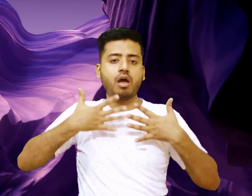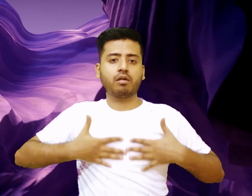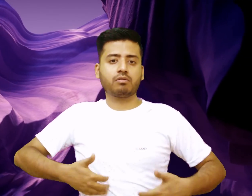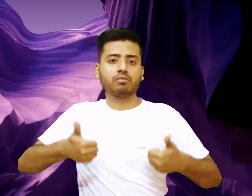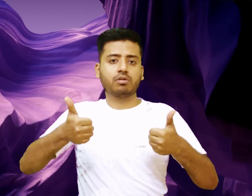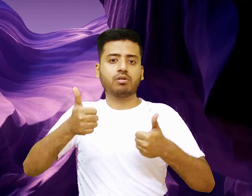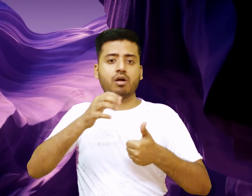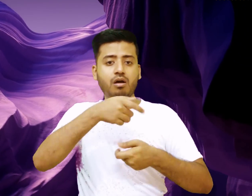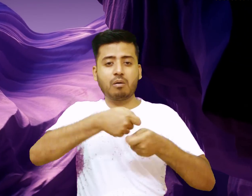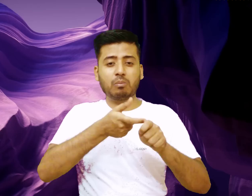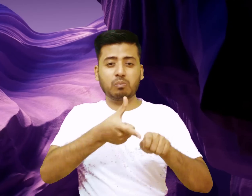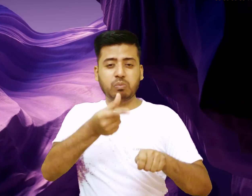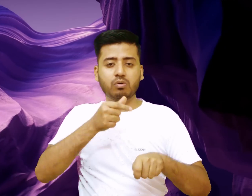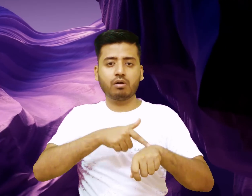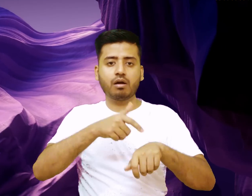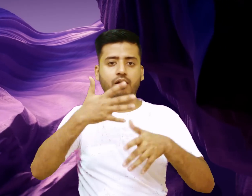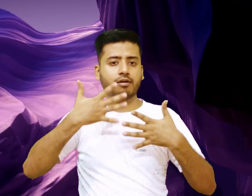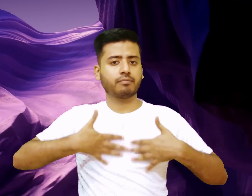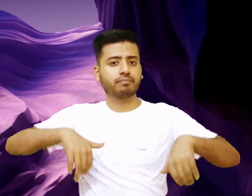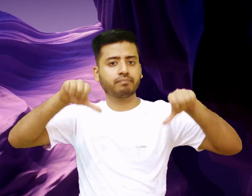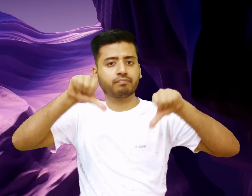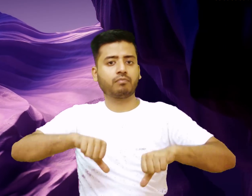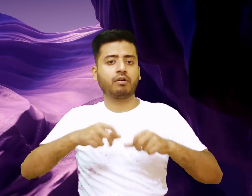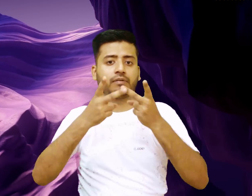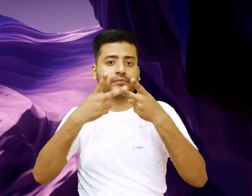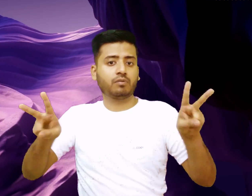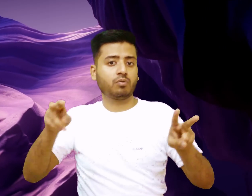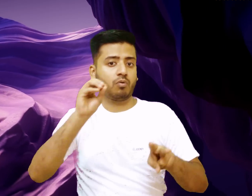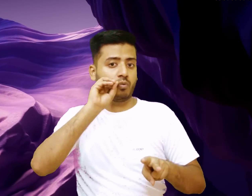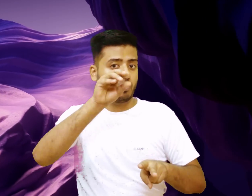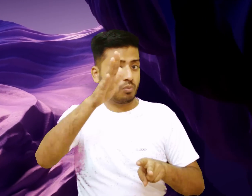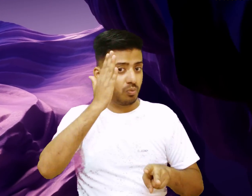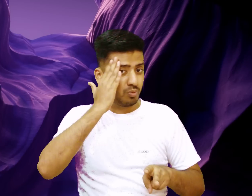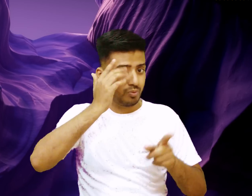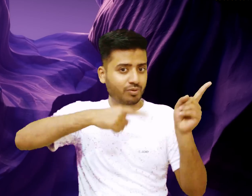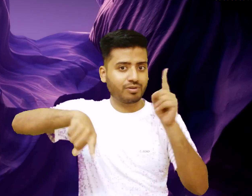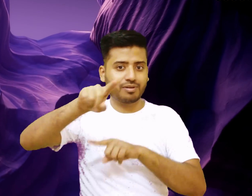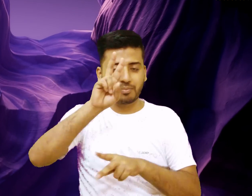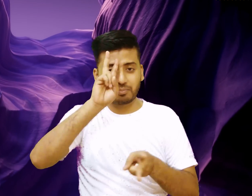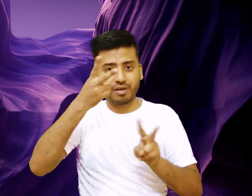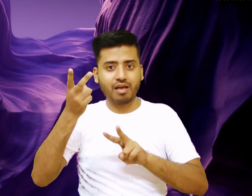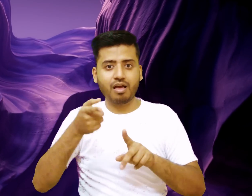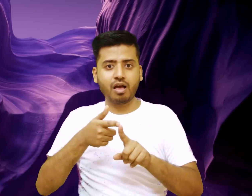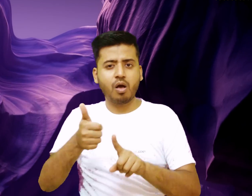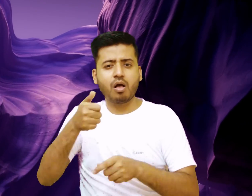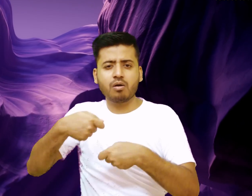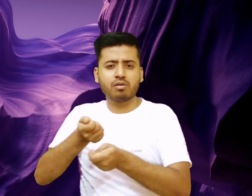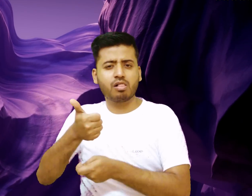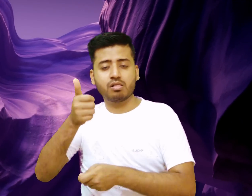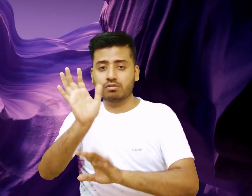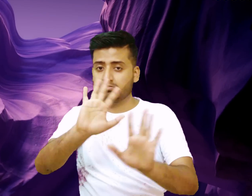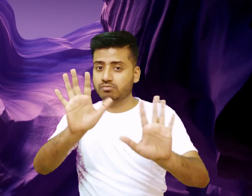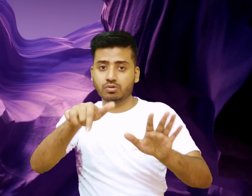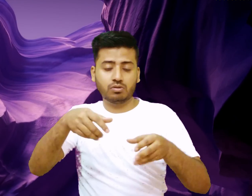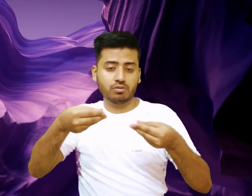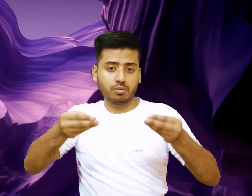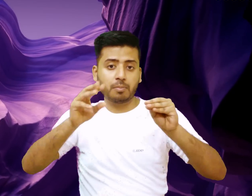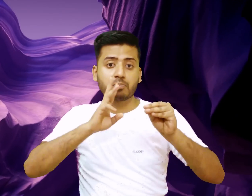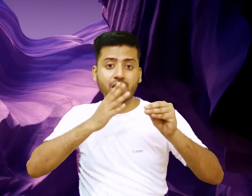pressure. Brown rice. Brown rice, a whole grain, is a better choice. It contains more fiber, which helps regulate blood sugar